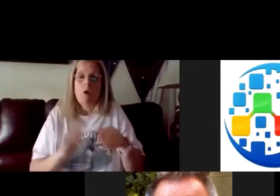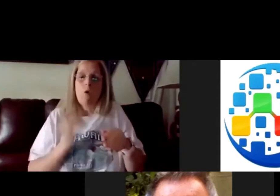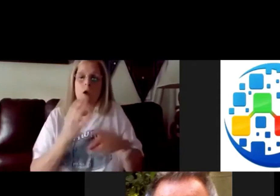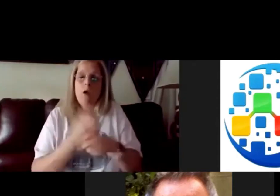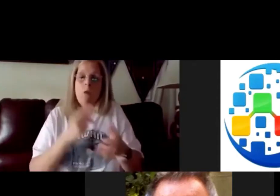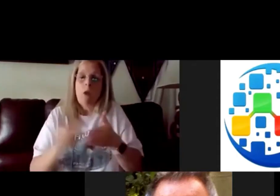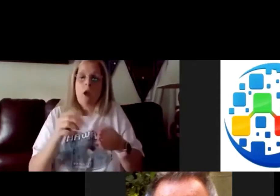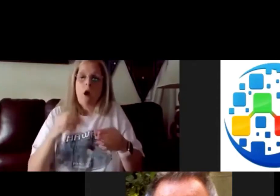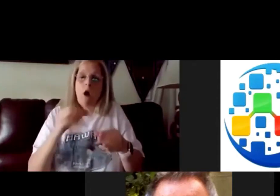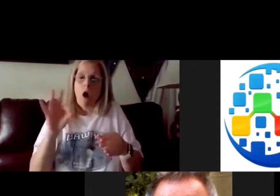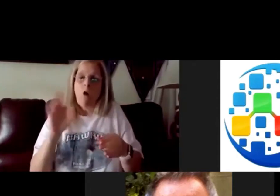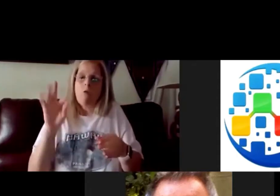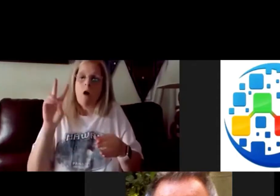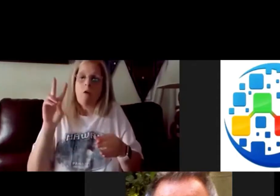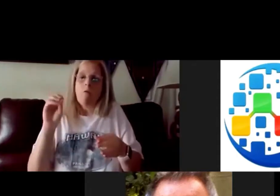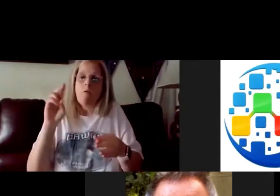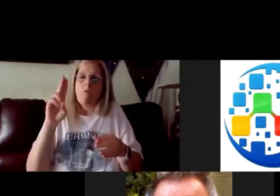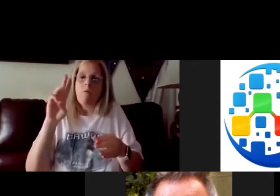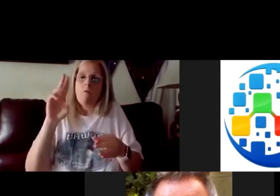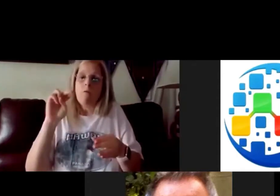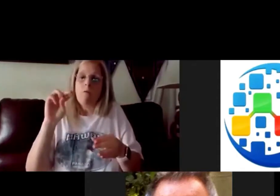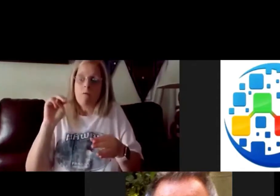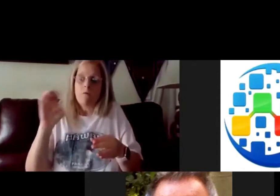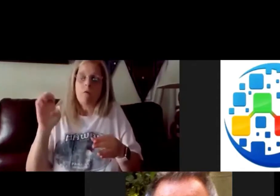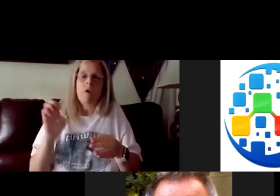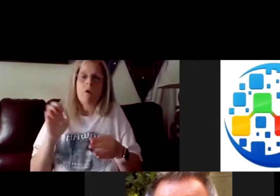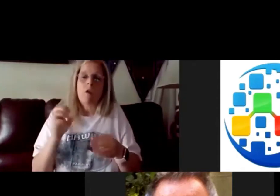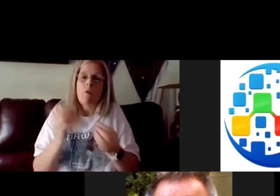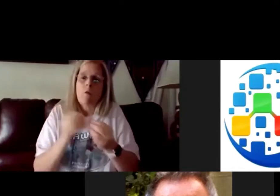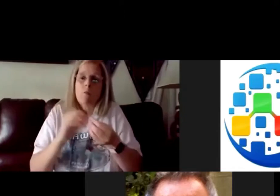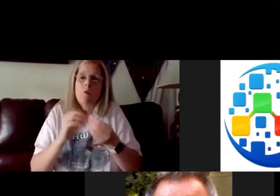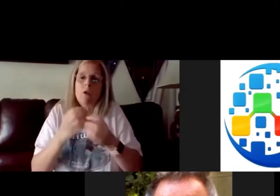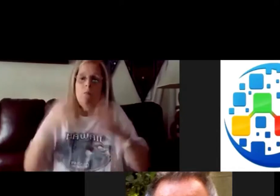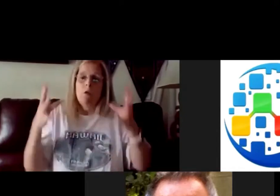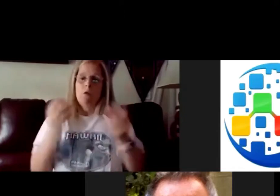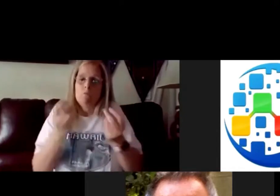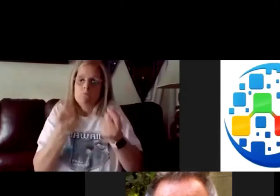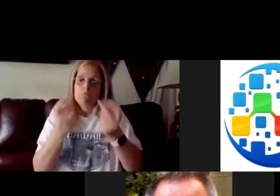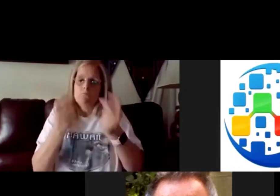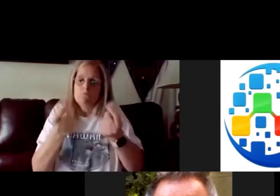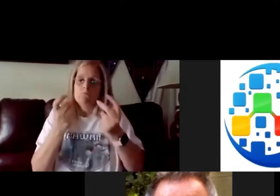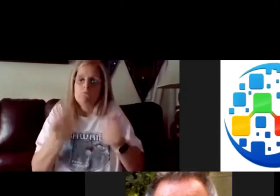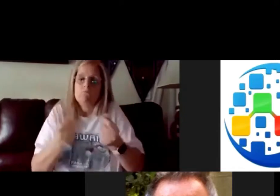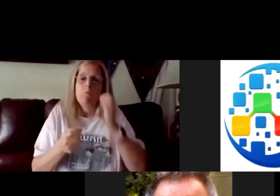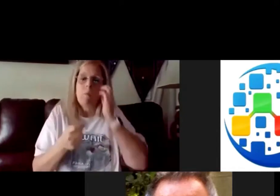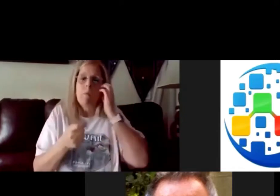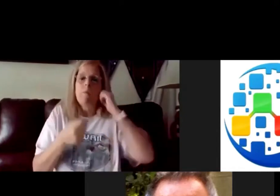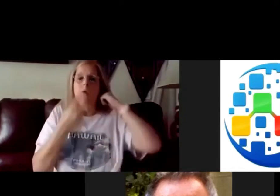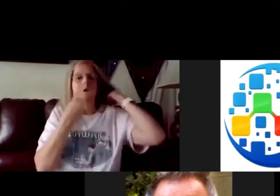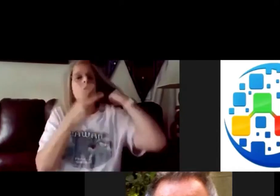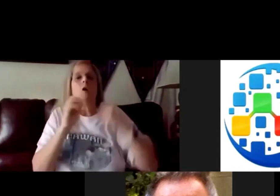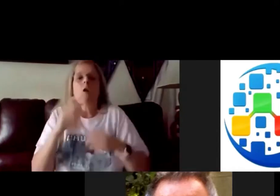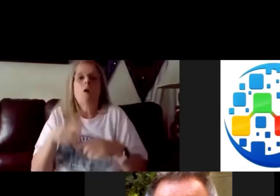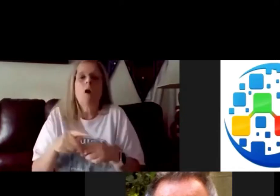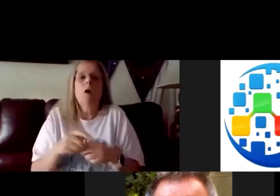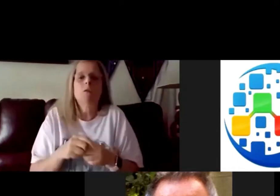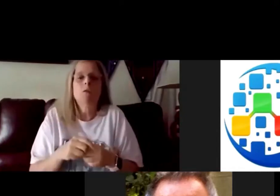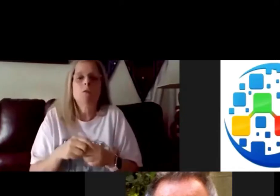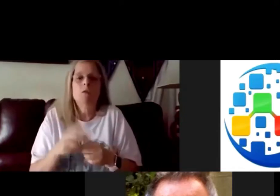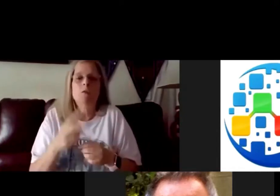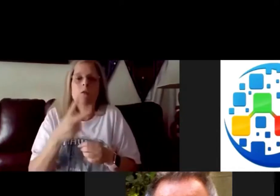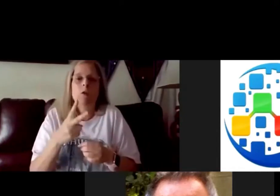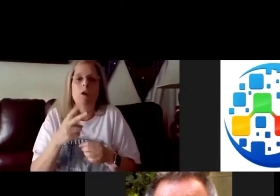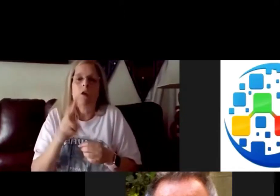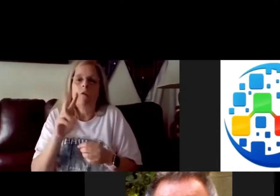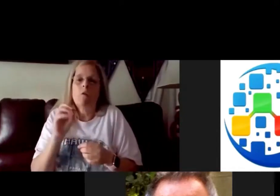volume. The numbers get big very, very quickly. So as we look at Onpassive and we look at the sheer